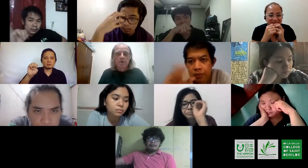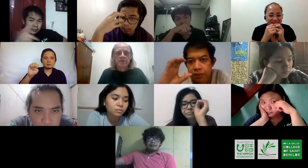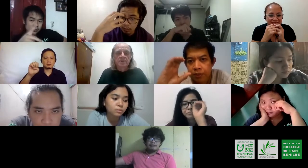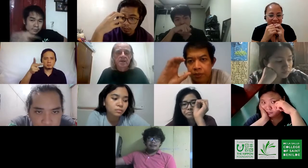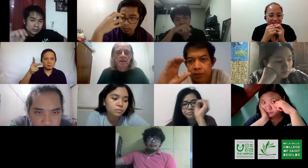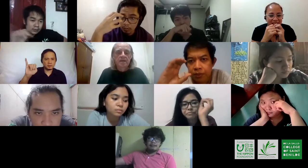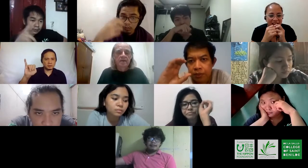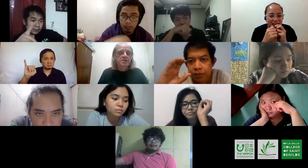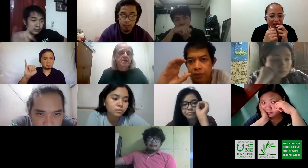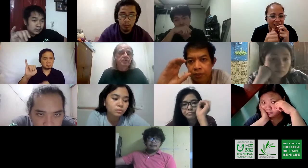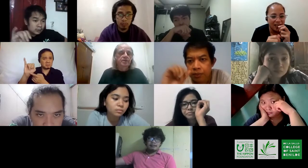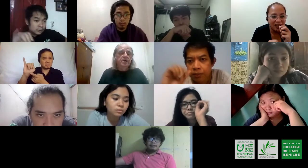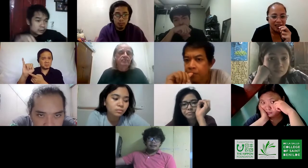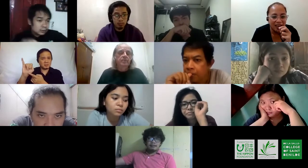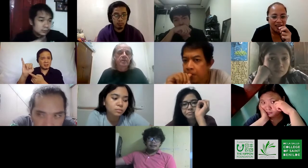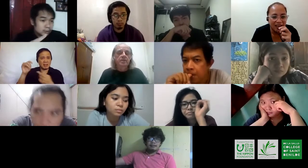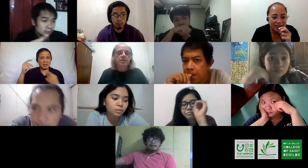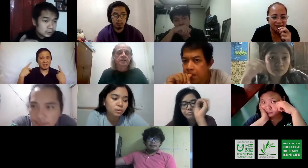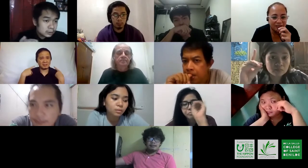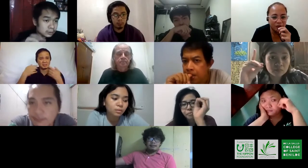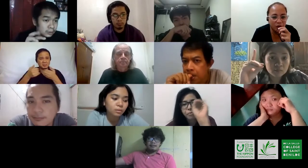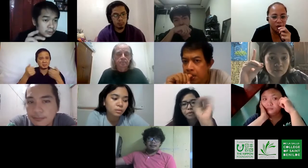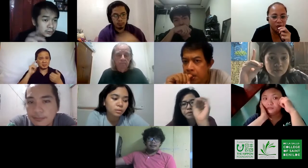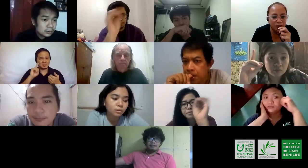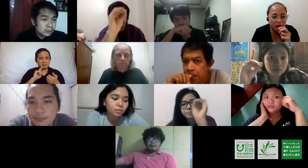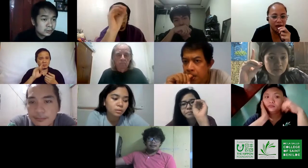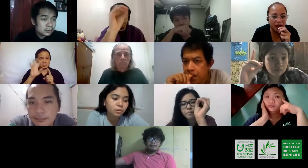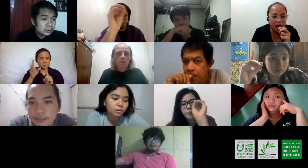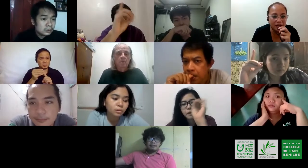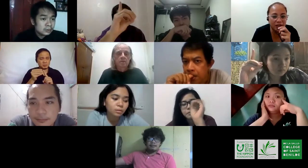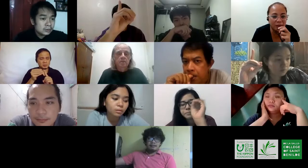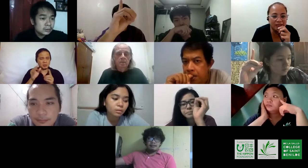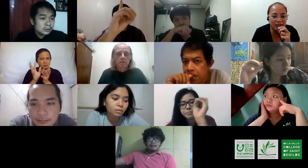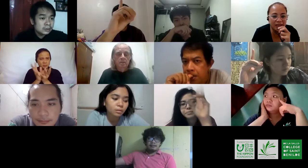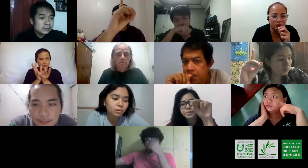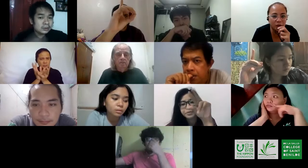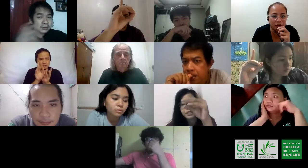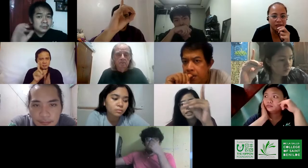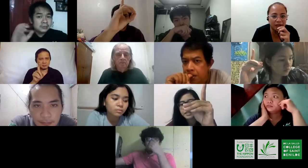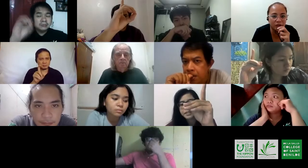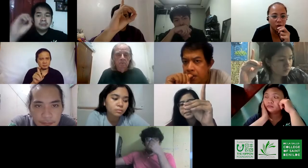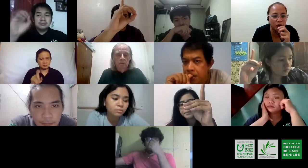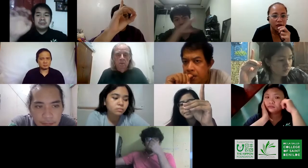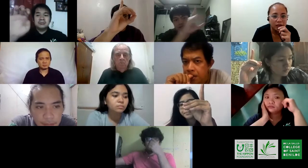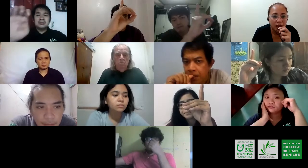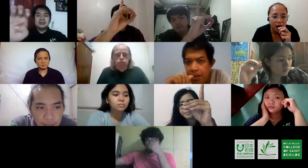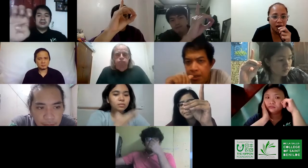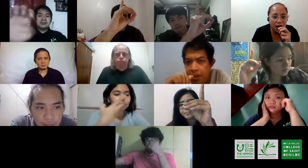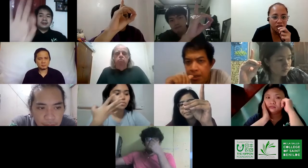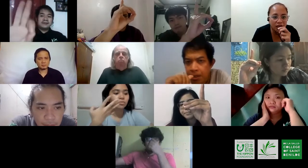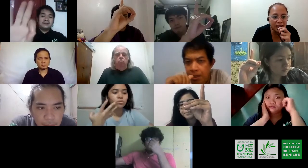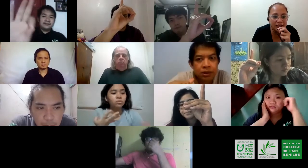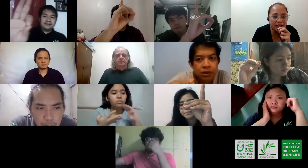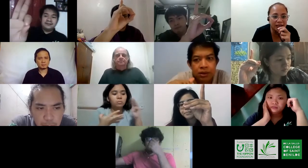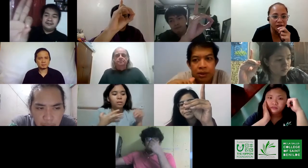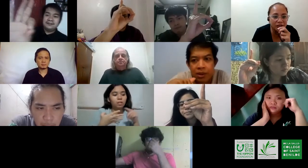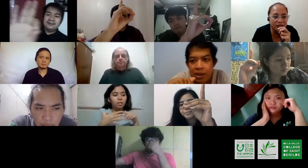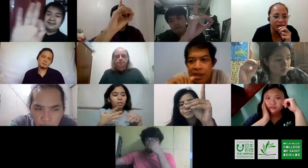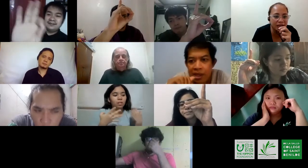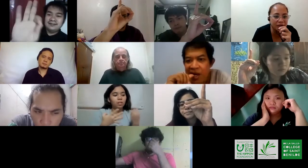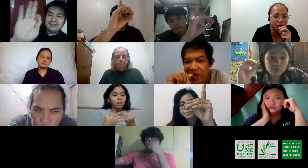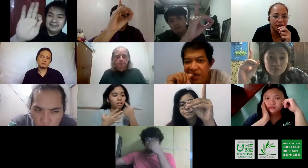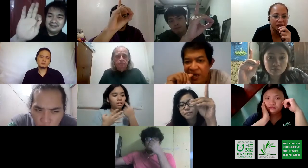Does Providence Island have a separate deaf community? No. Yami said no. He's saying no. Shak is saying